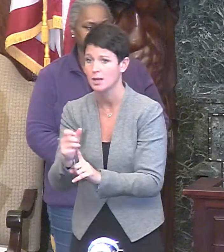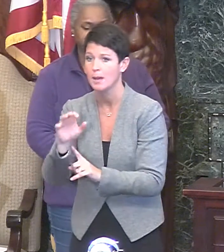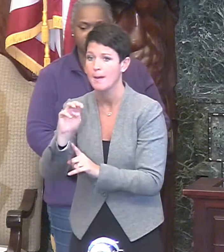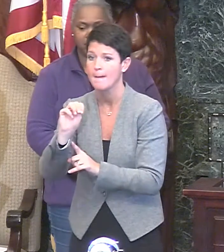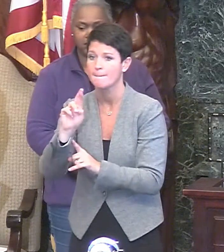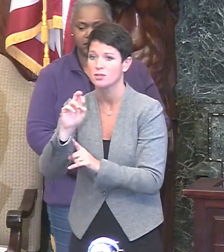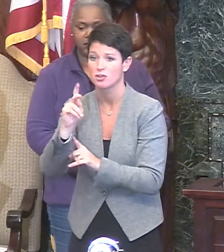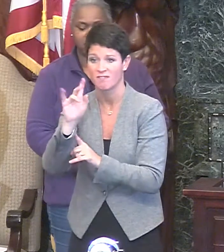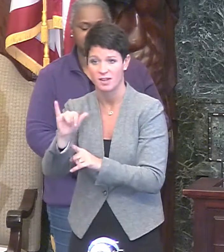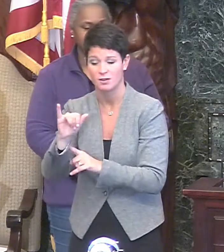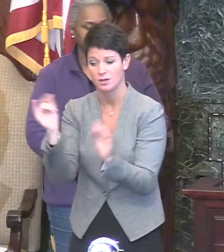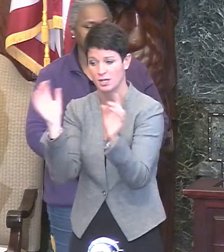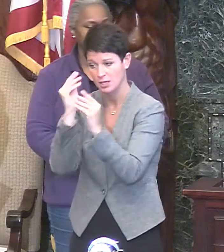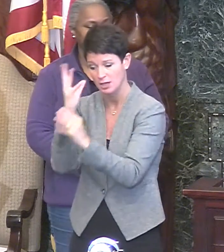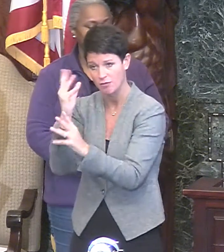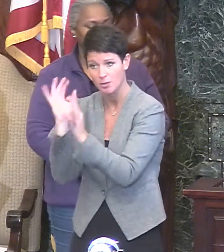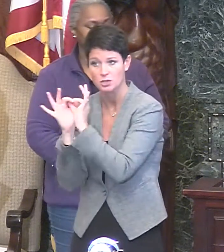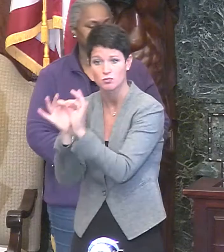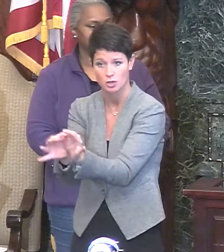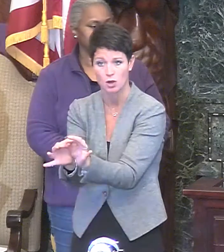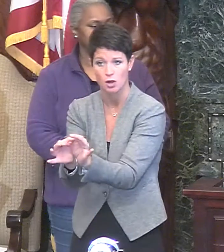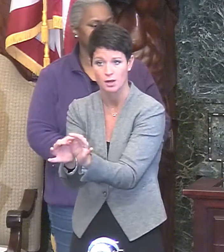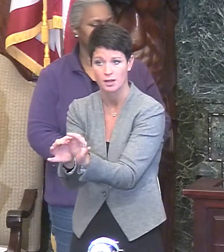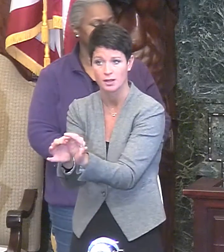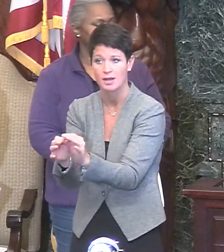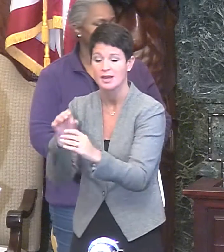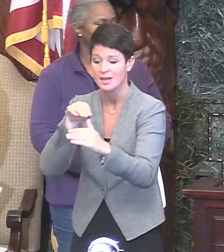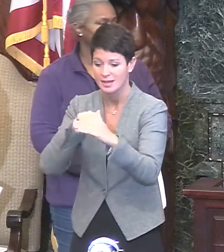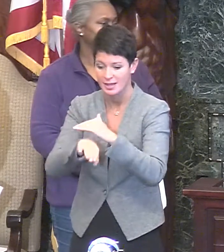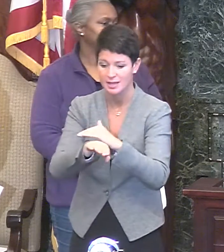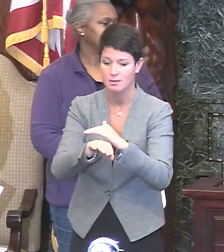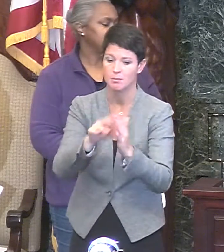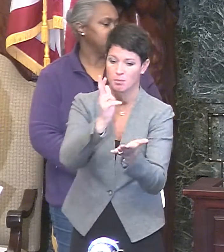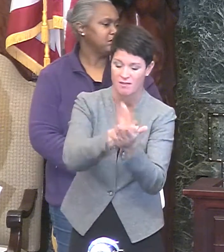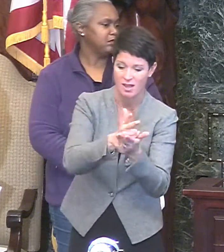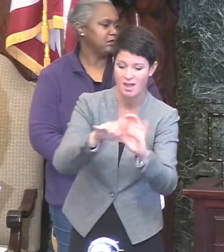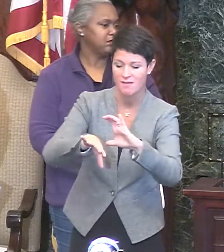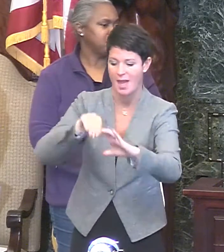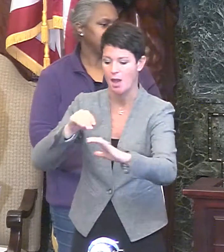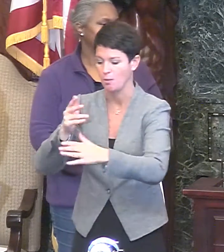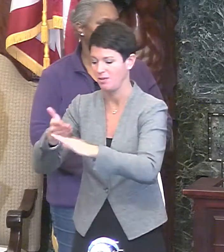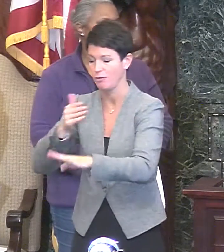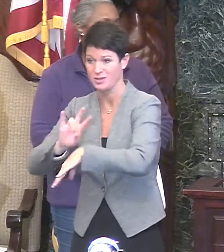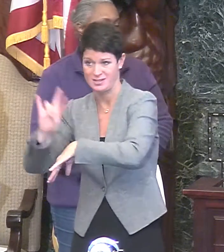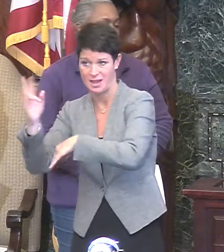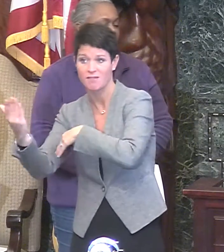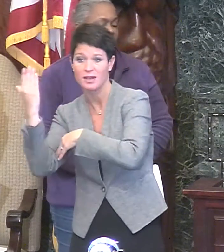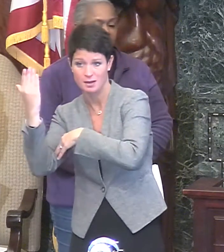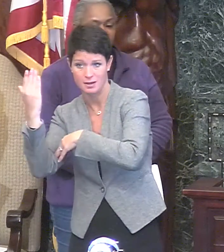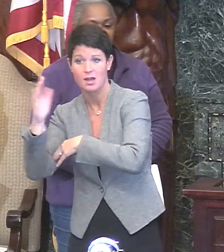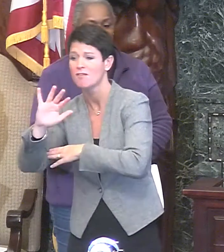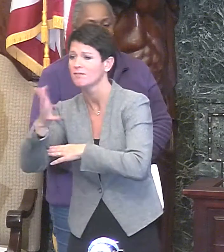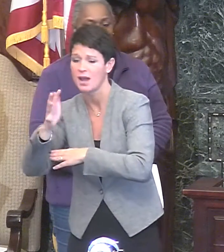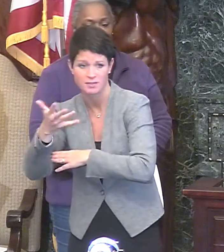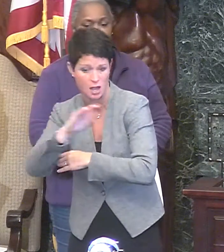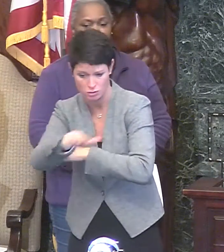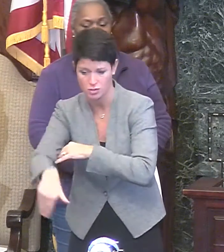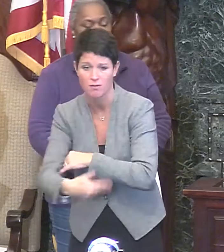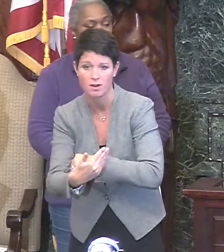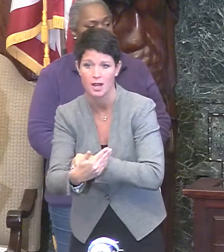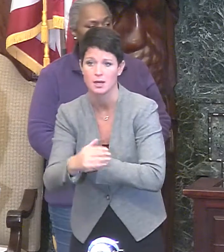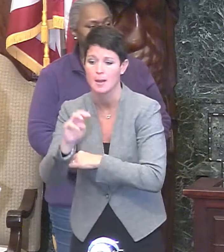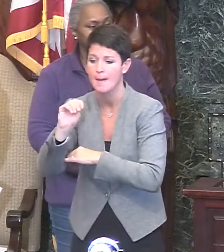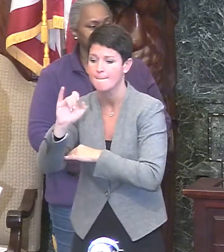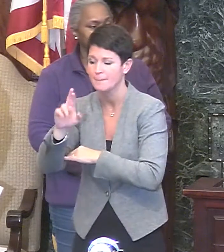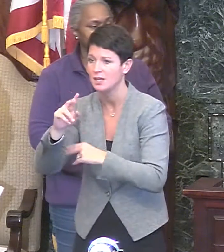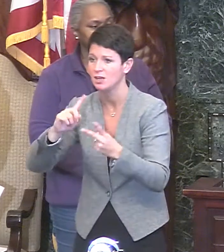Fennerty's information relative to the in by 5, out by 7 a.m. in our parking garages for the parking authority are $5. No meter or